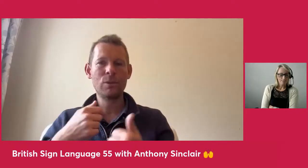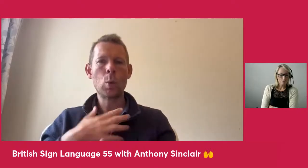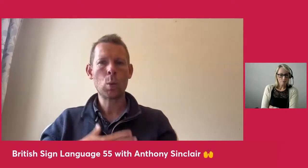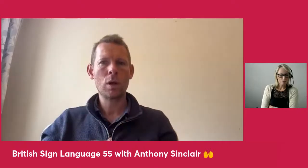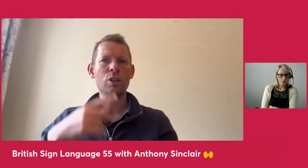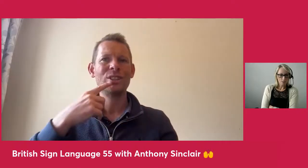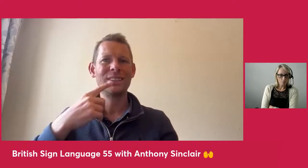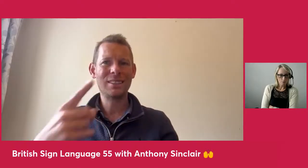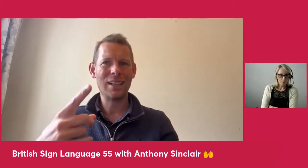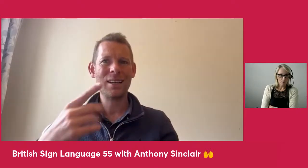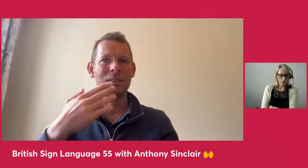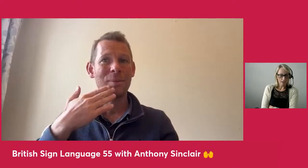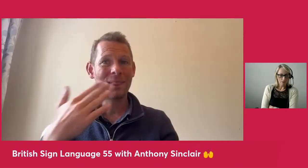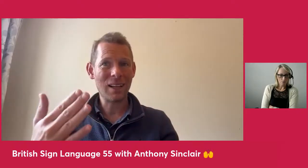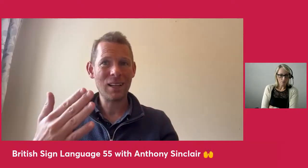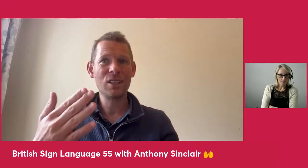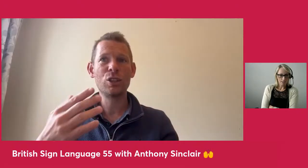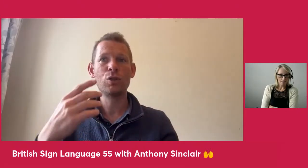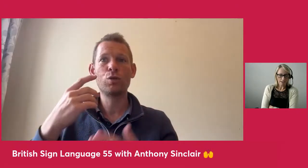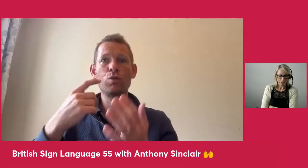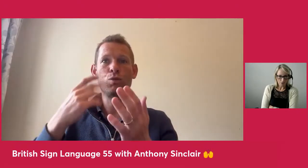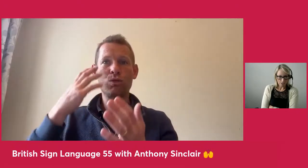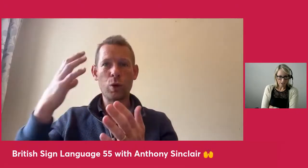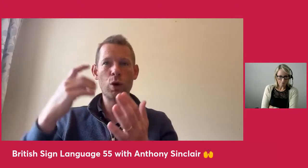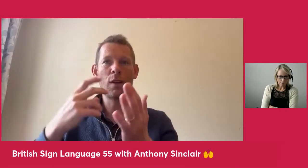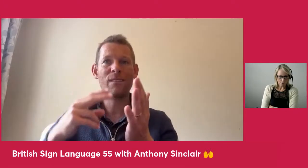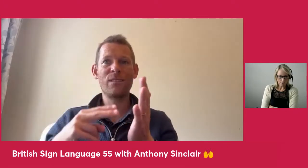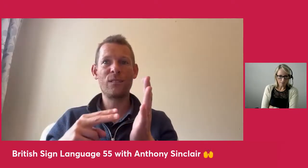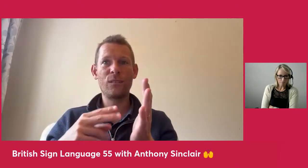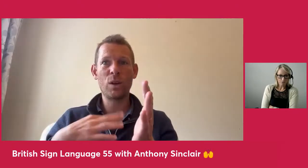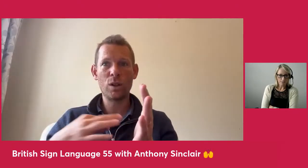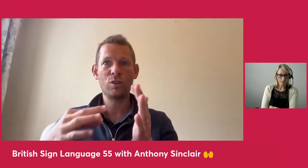think that's us finished for now. I want to say thank you to